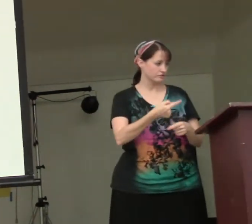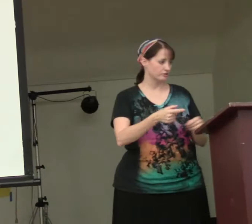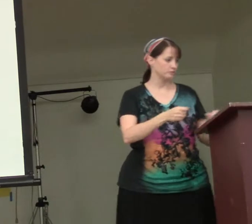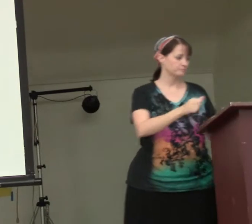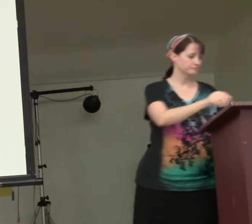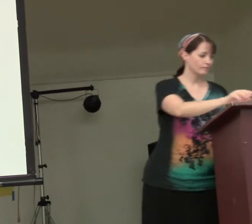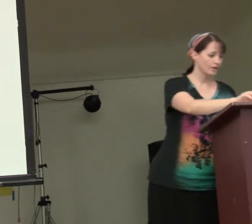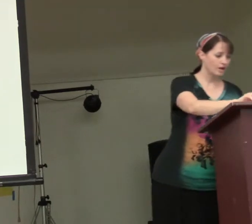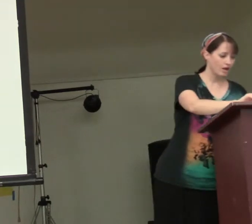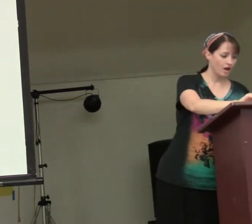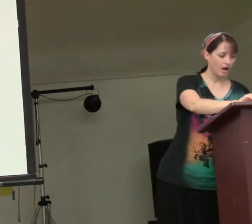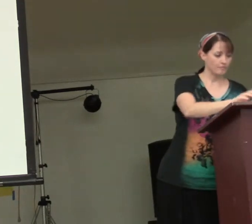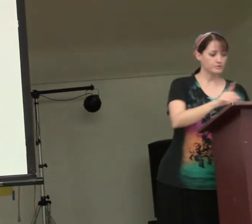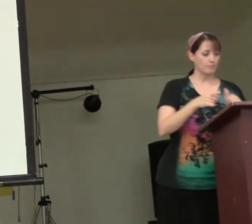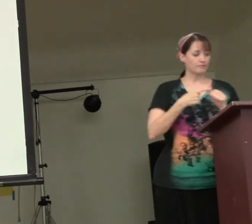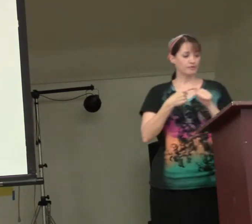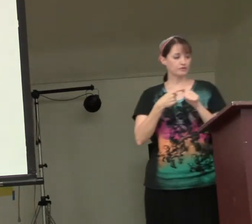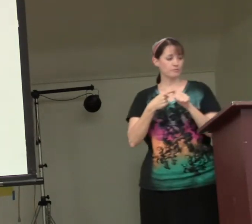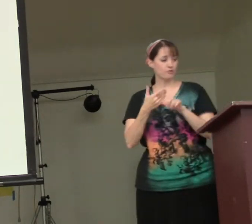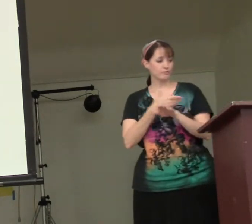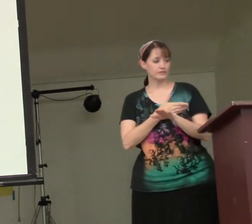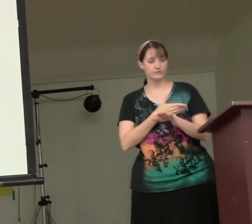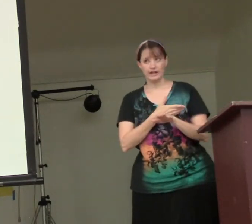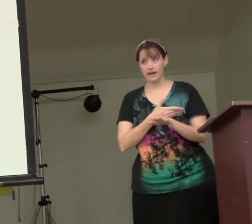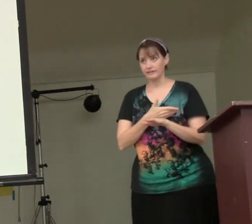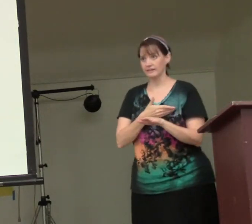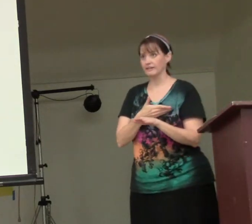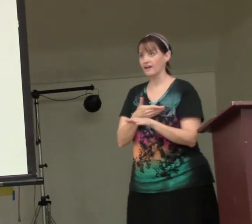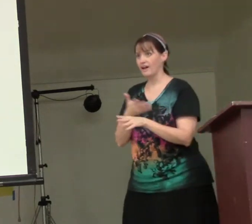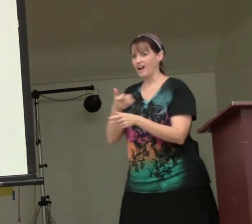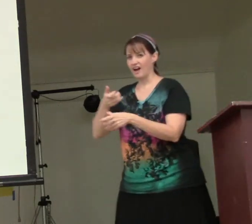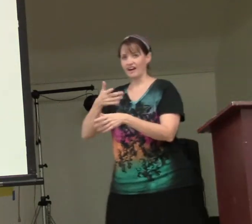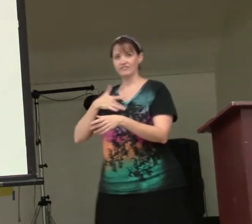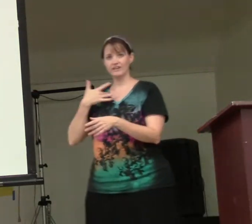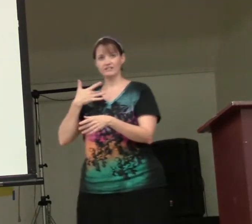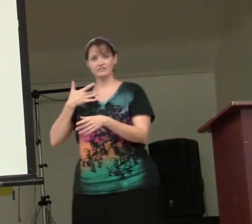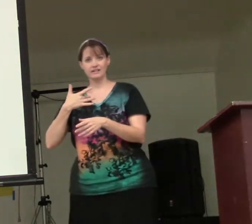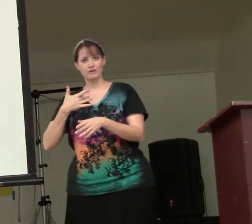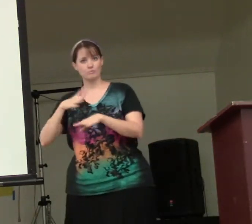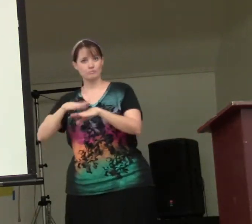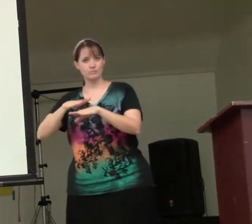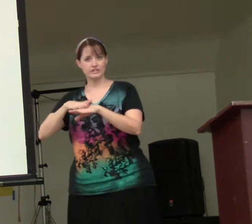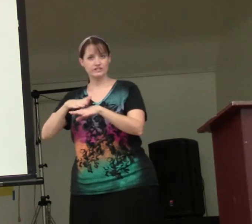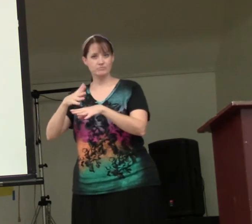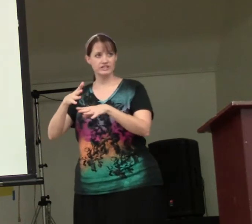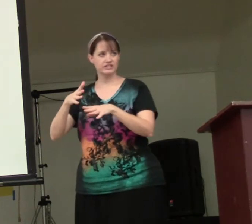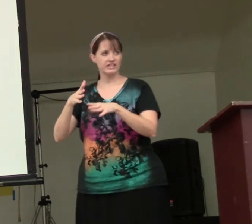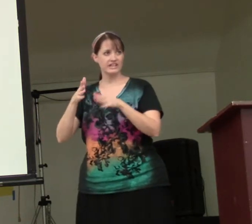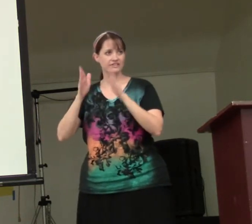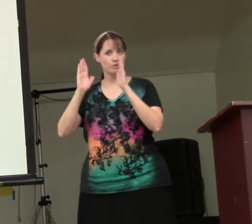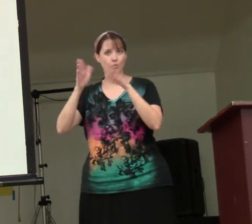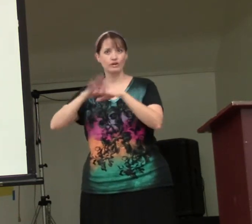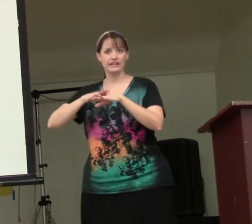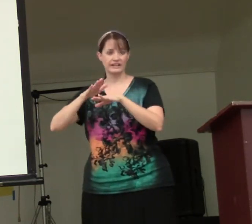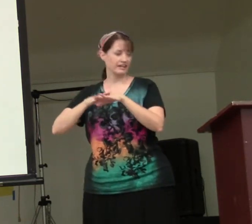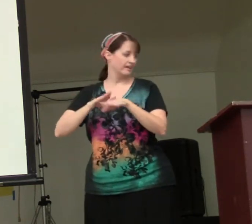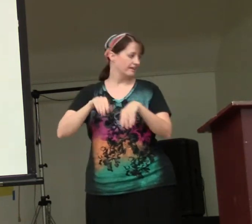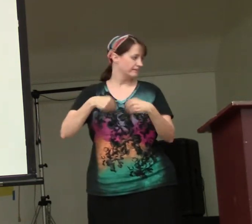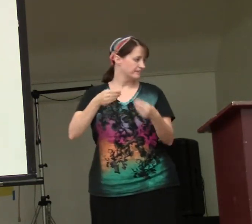to. But first, before we do that, I felt like we should heed the warning that's